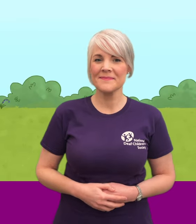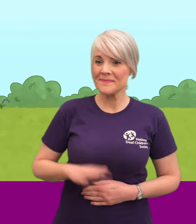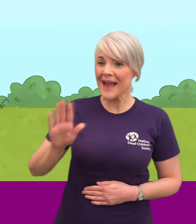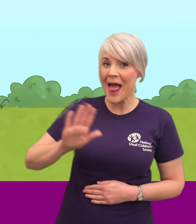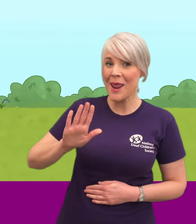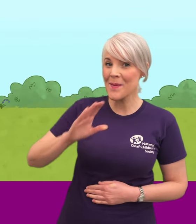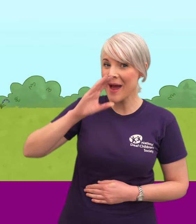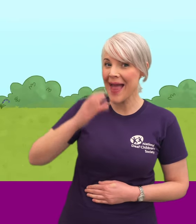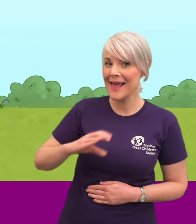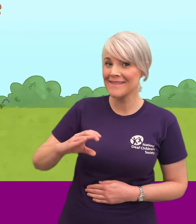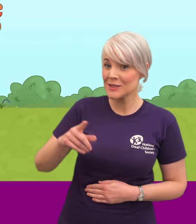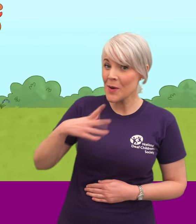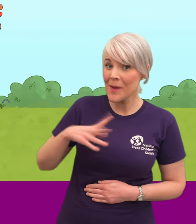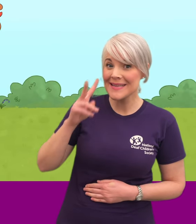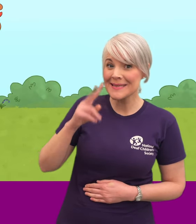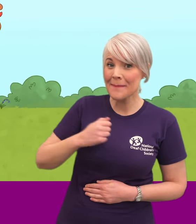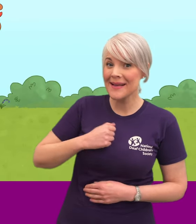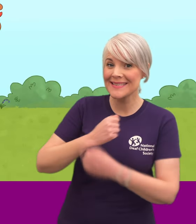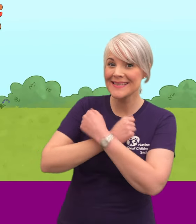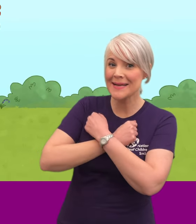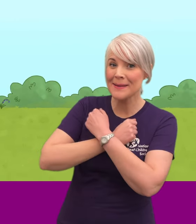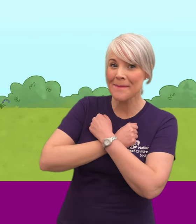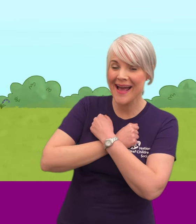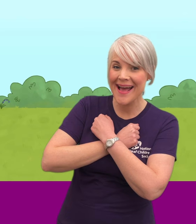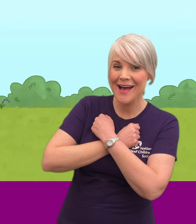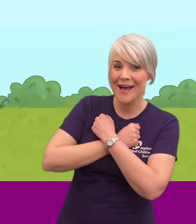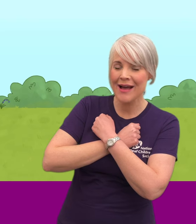Hey Elephant, want to see my teddy bear?